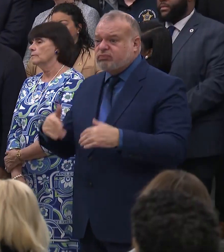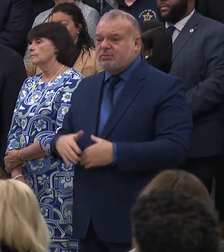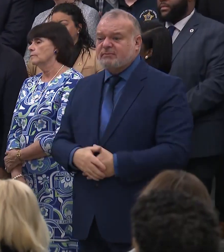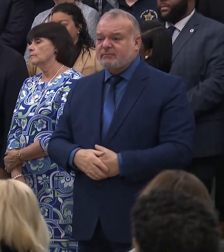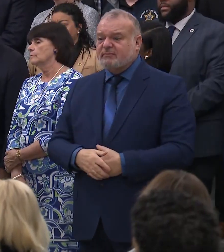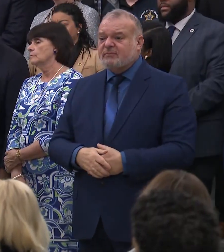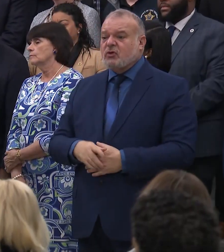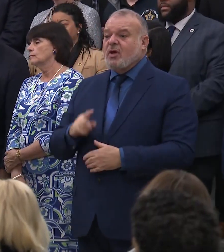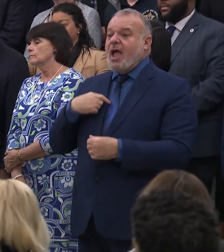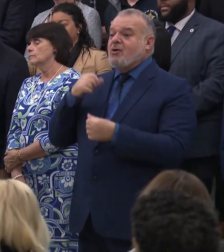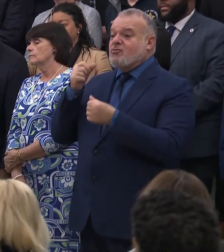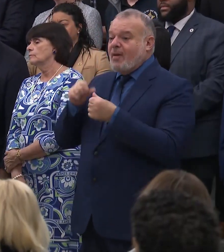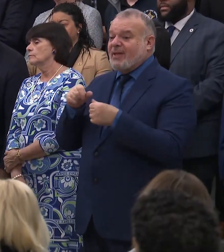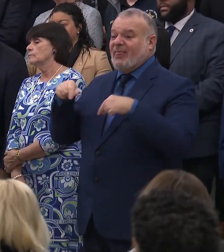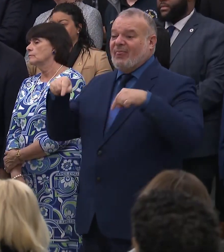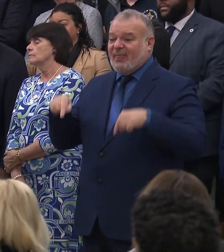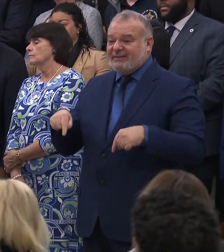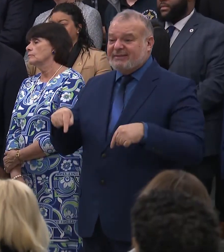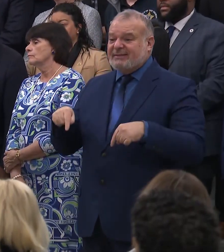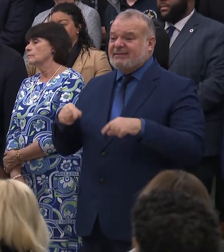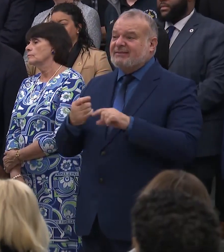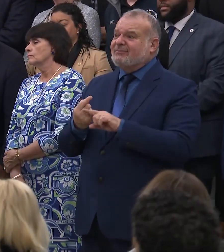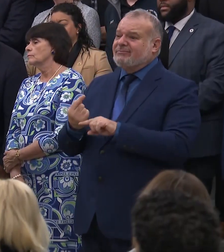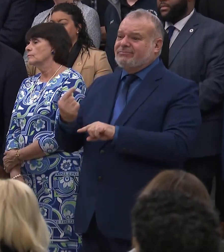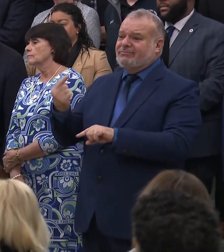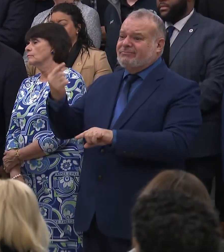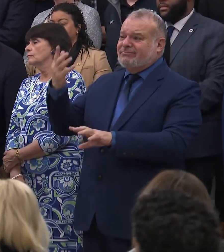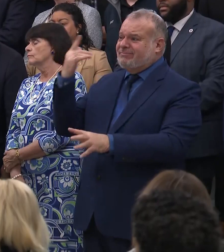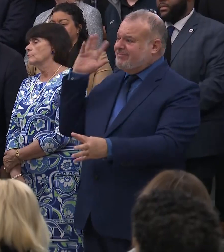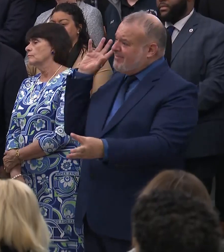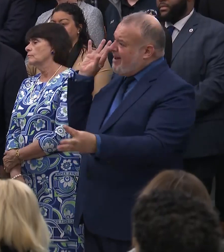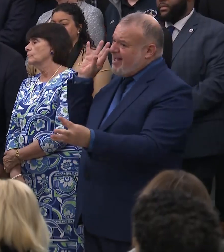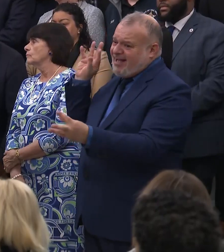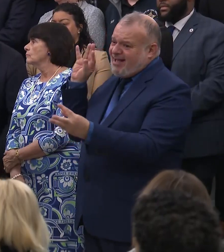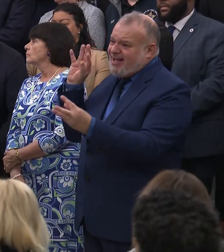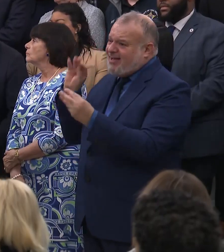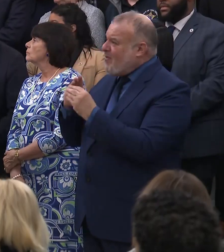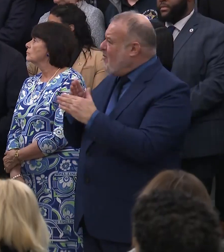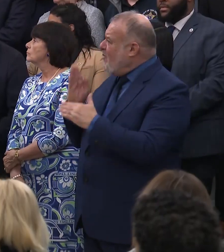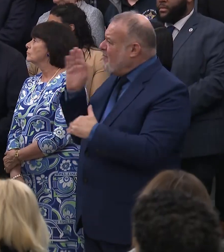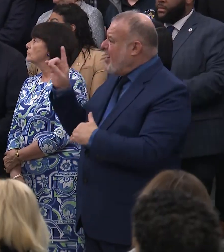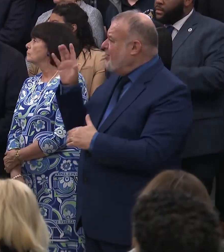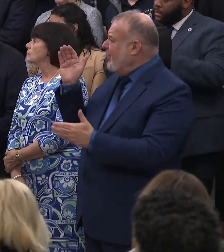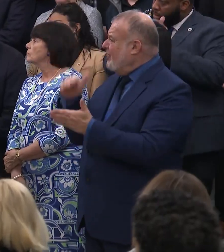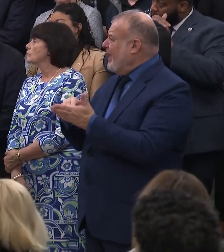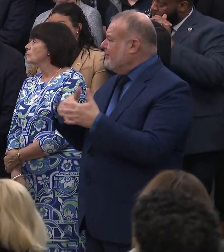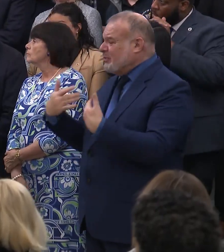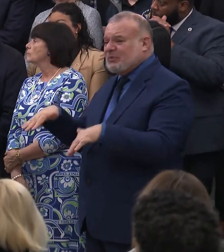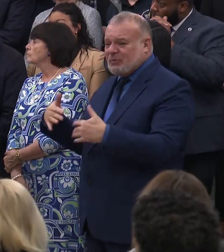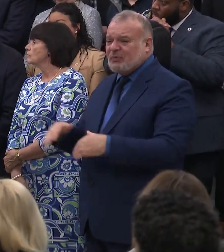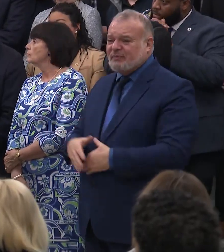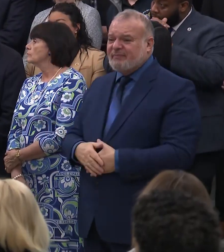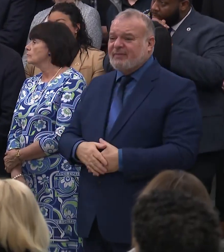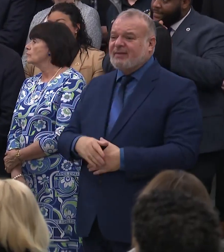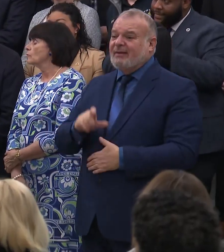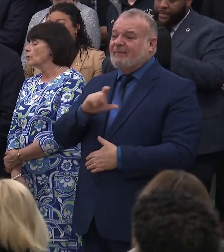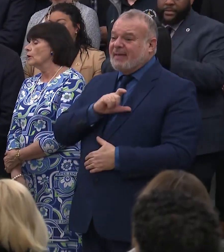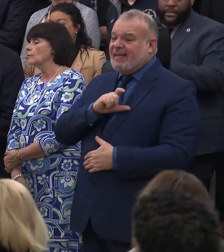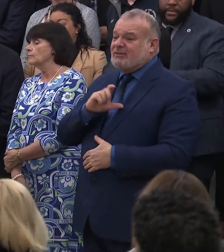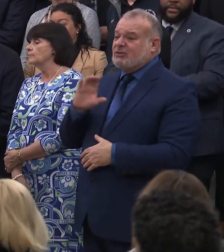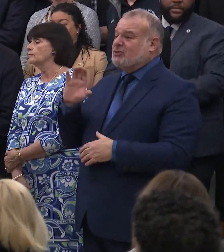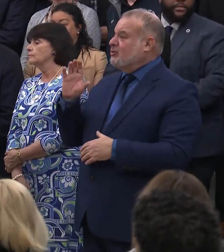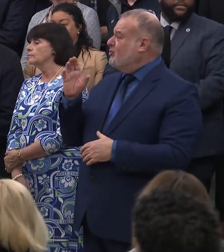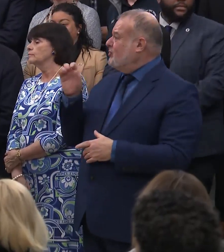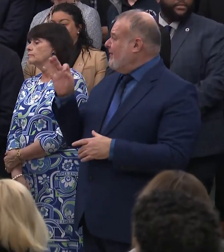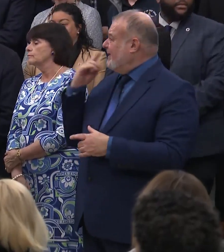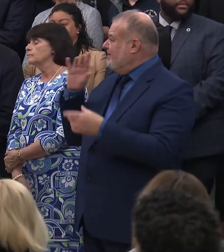remember, this will go back in perpetuity. So, you know, Chief Carmichael referenced the war on drugs in the 1970s. I